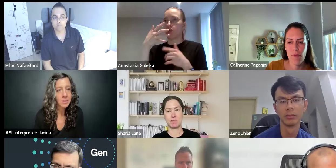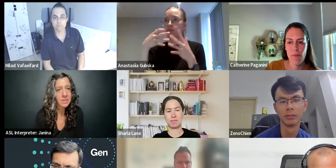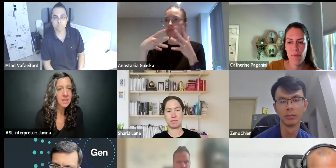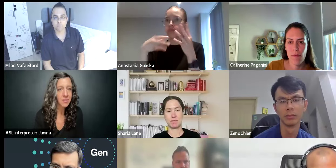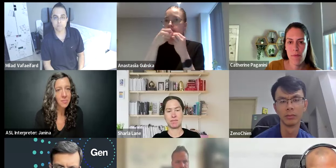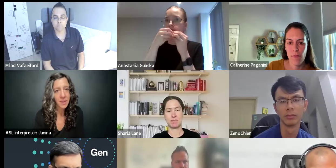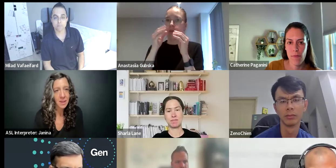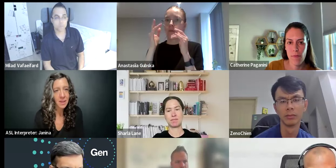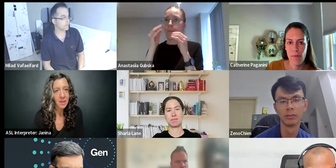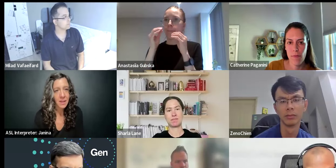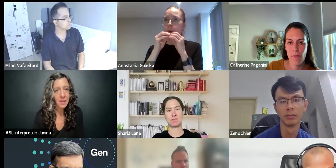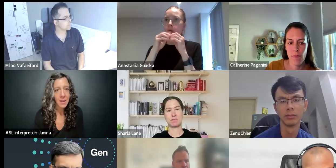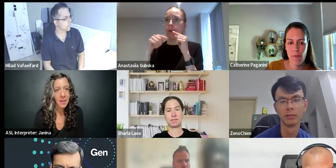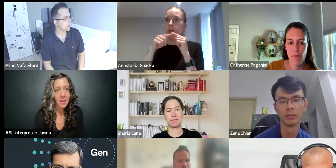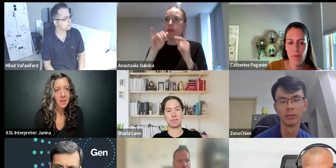KubeCon, CFP,